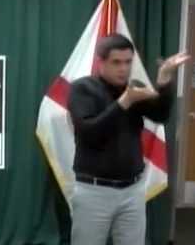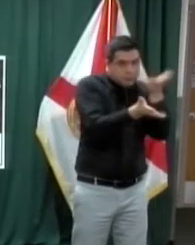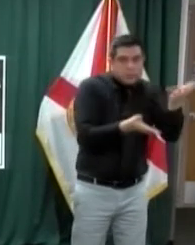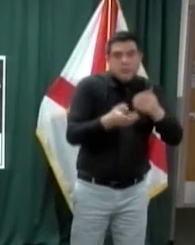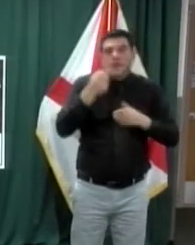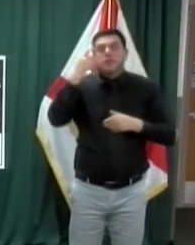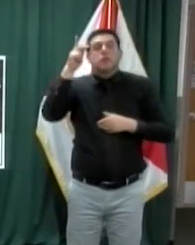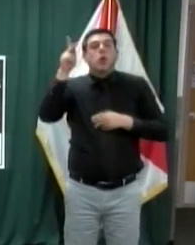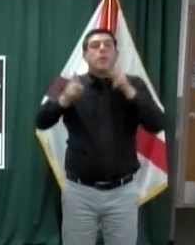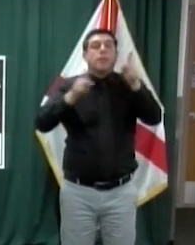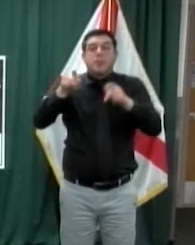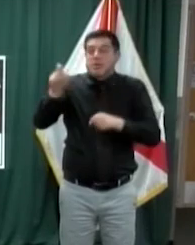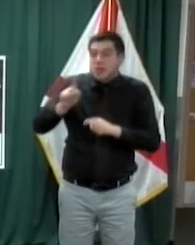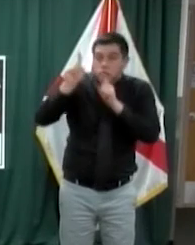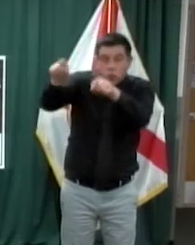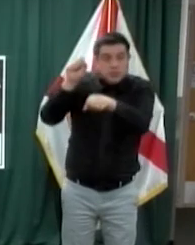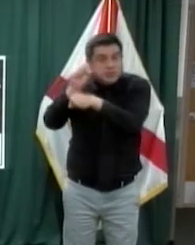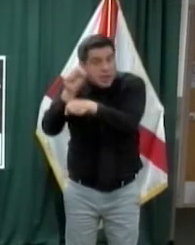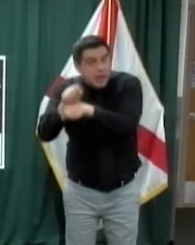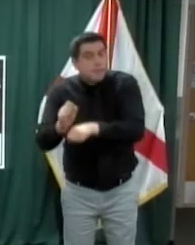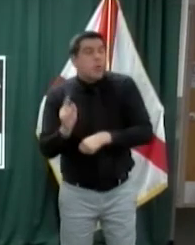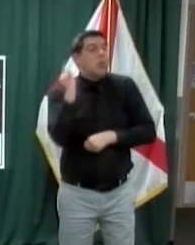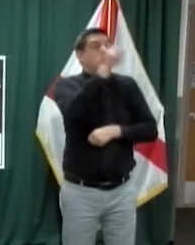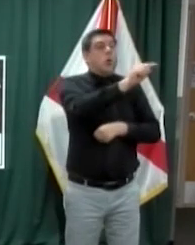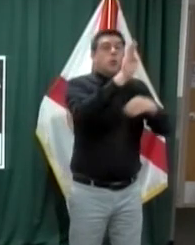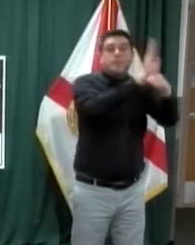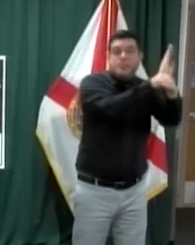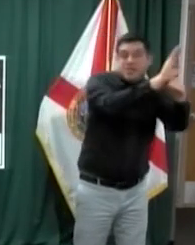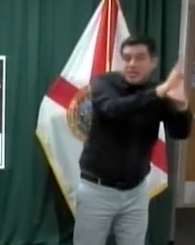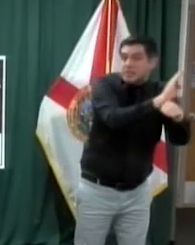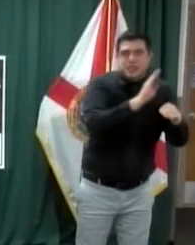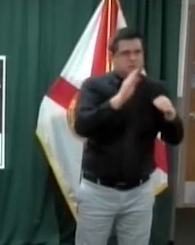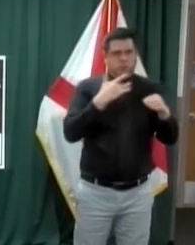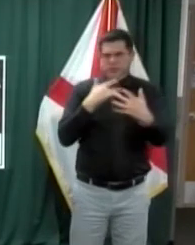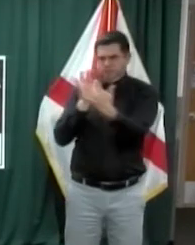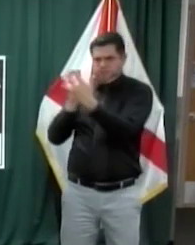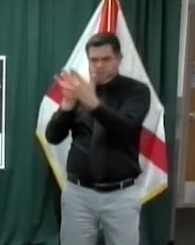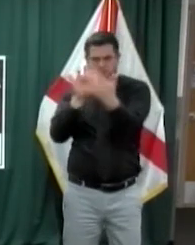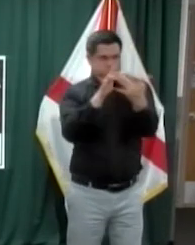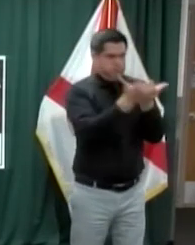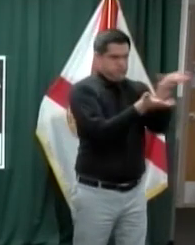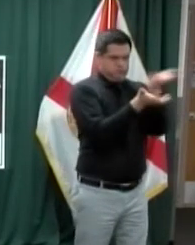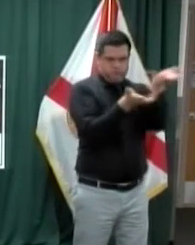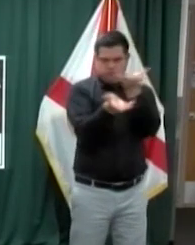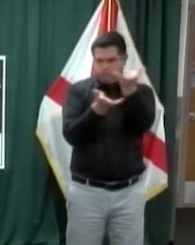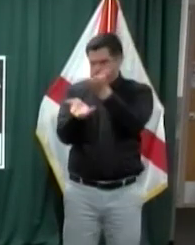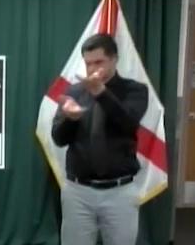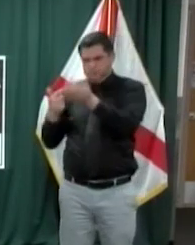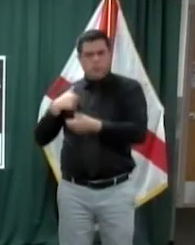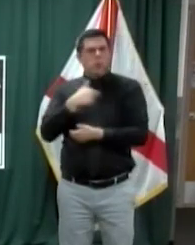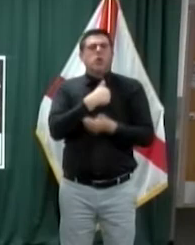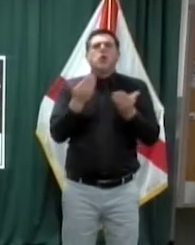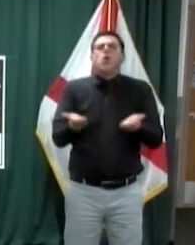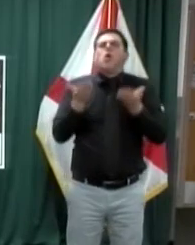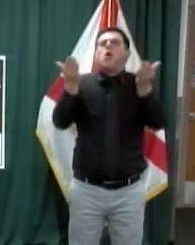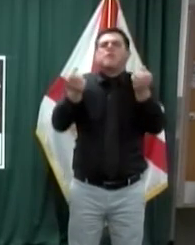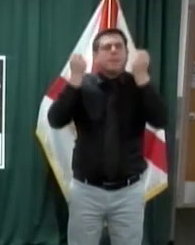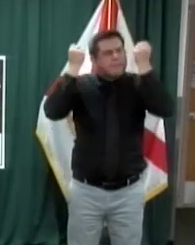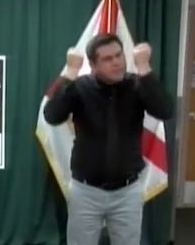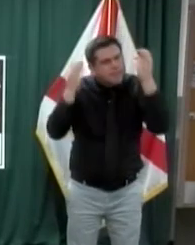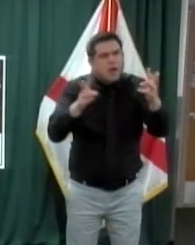We're also launching virtual workshops in a number of different topics for both job seekers and businesses.